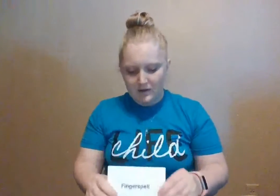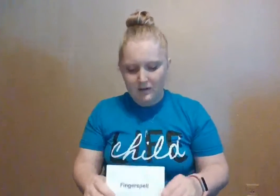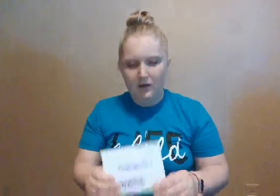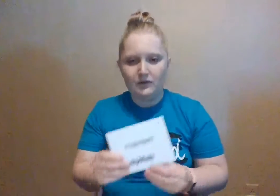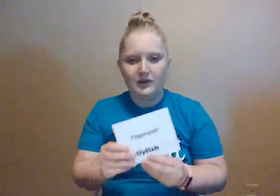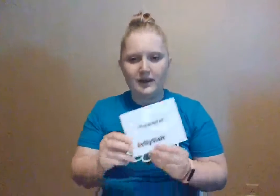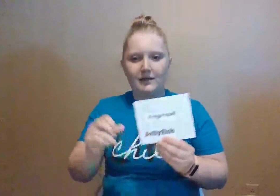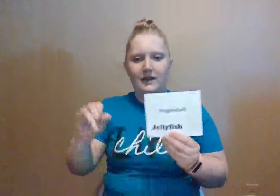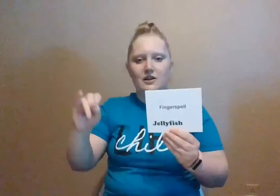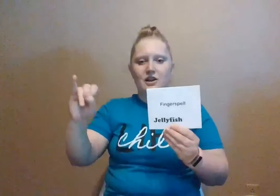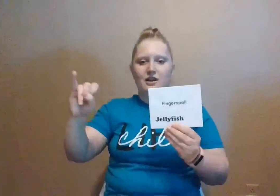So jellyfish is